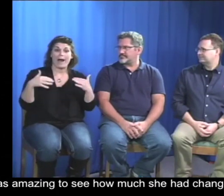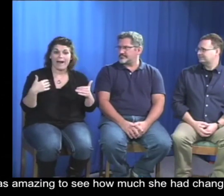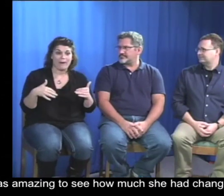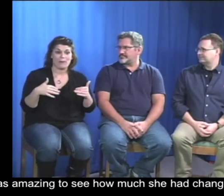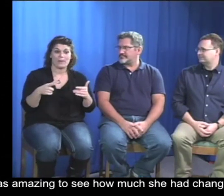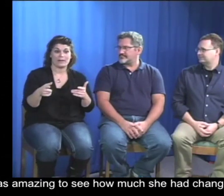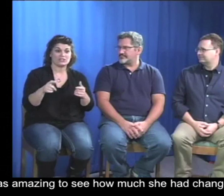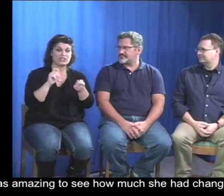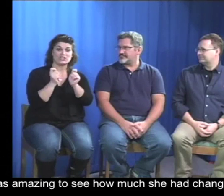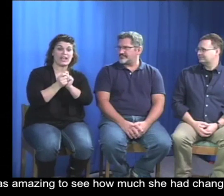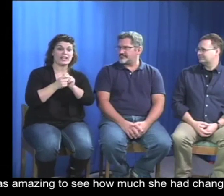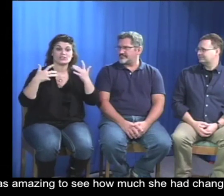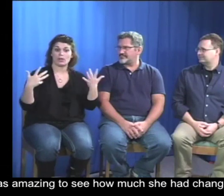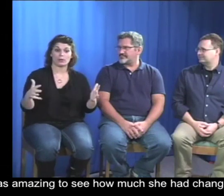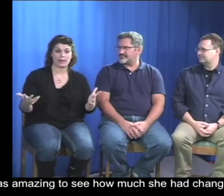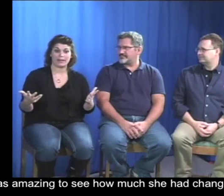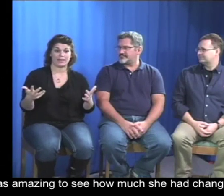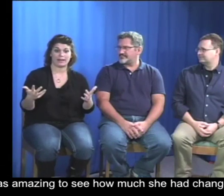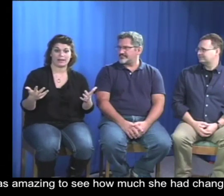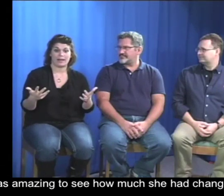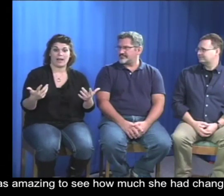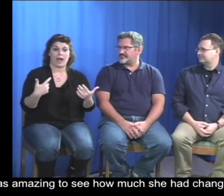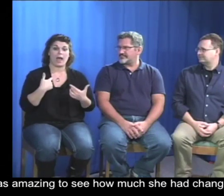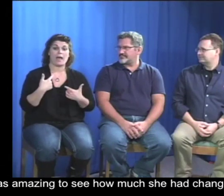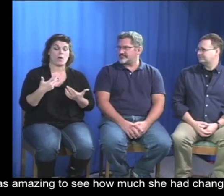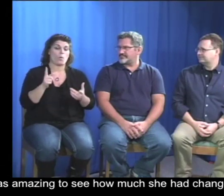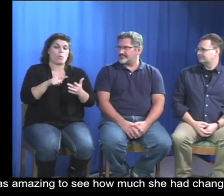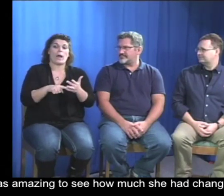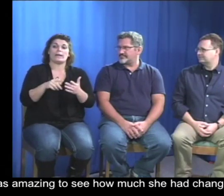was amazing to see how much she had changed already.